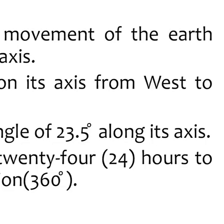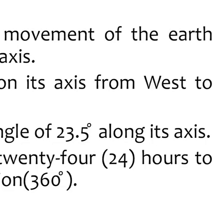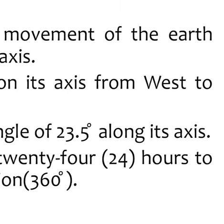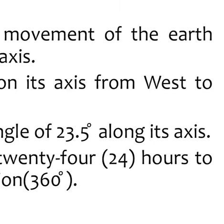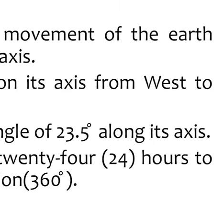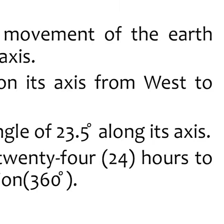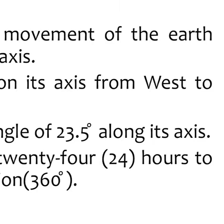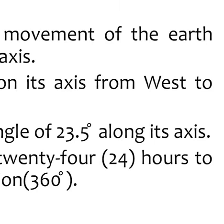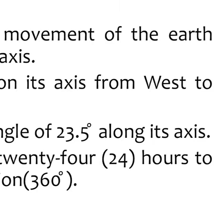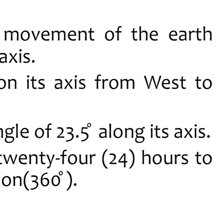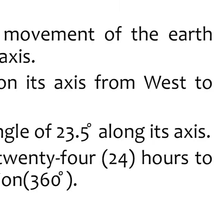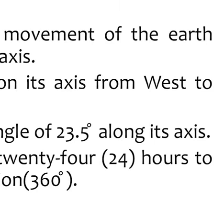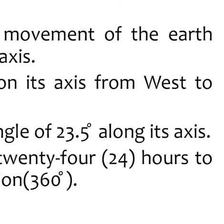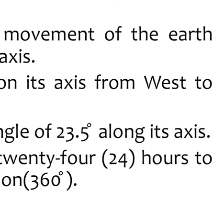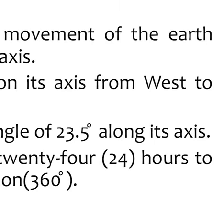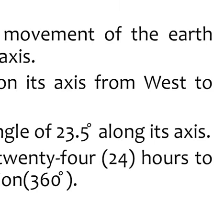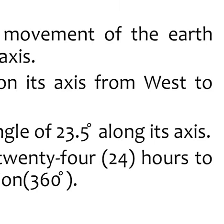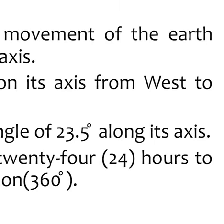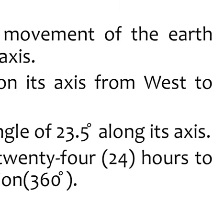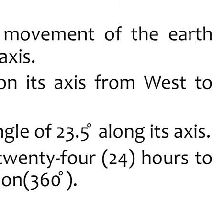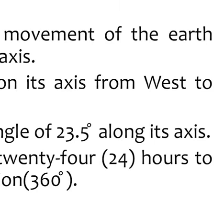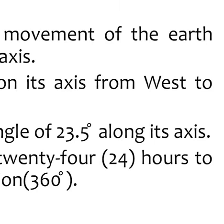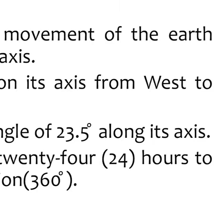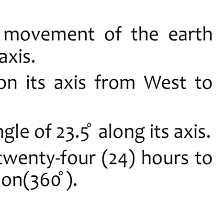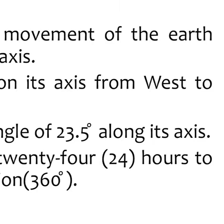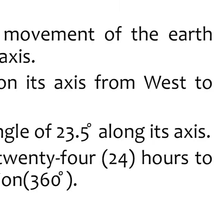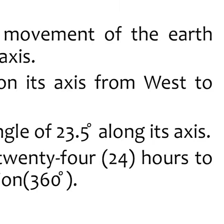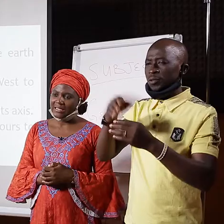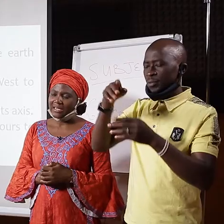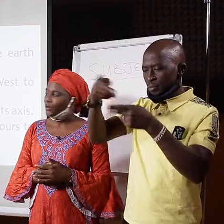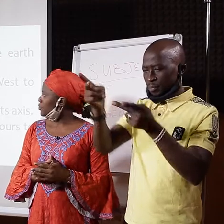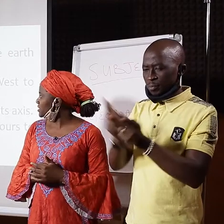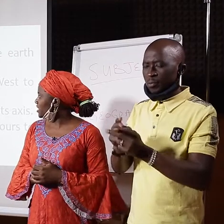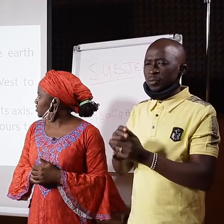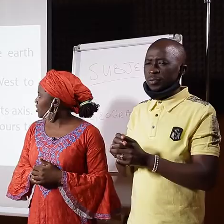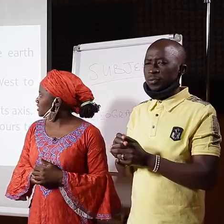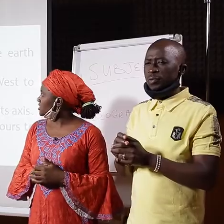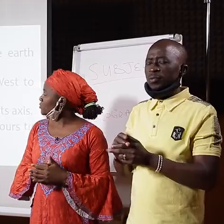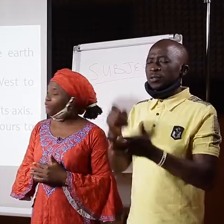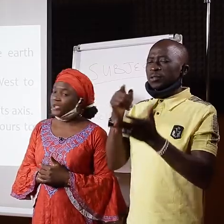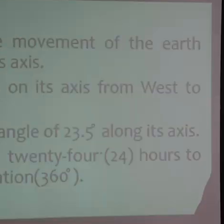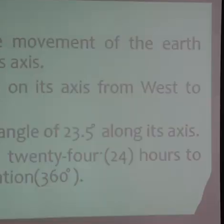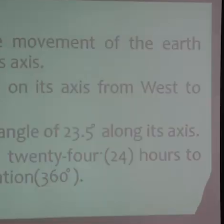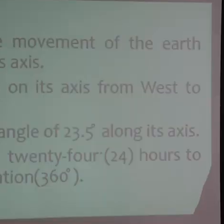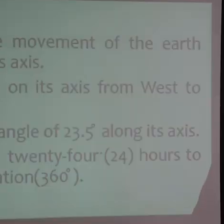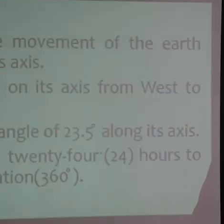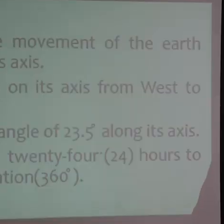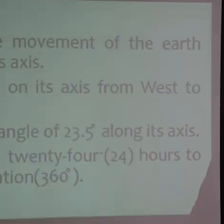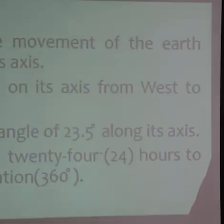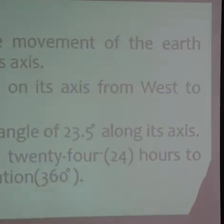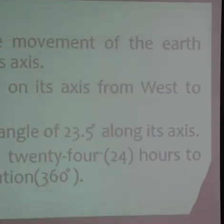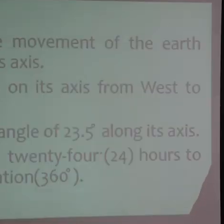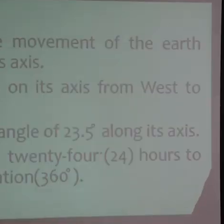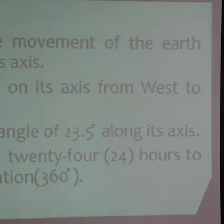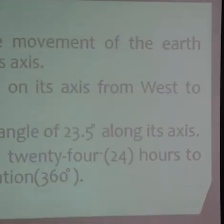Earth round the sun on its axis. Rotation is the movement of the Earth round